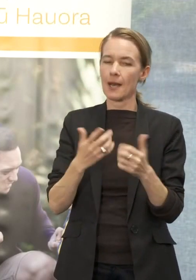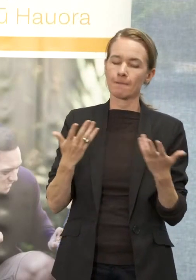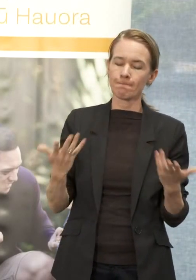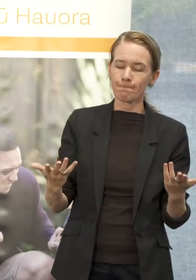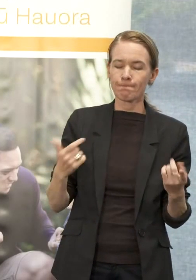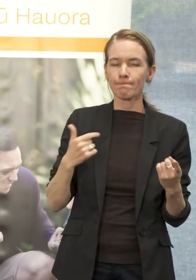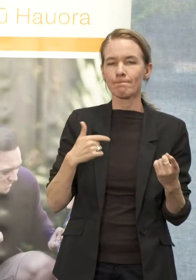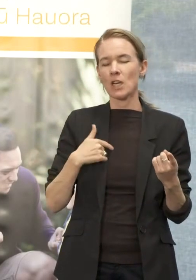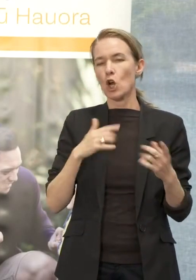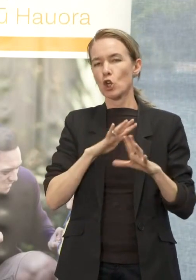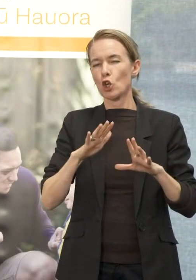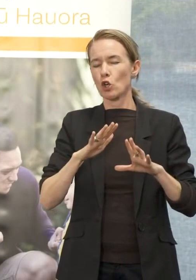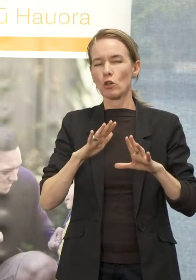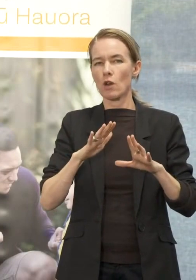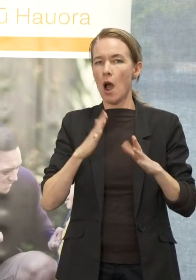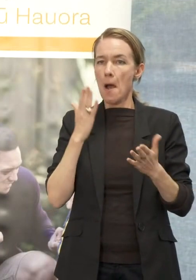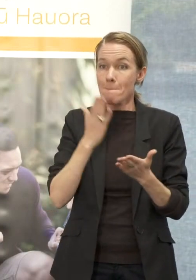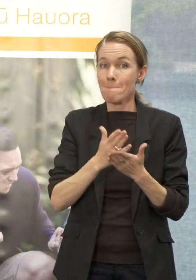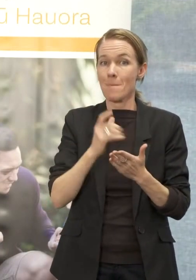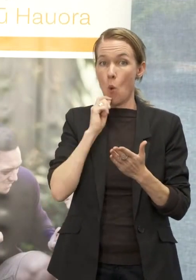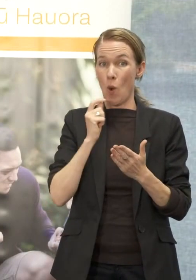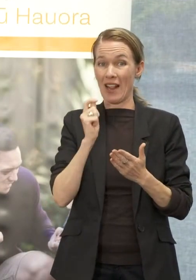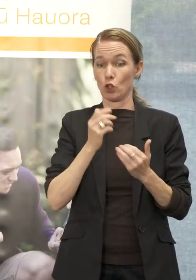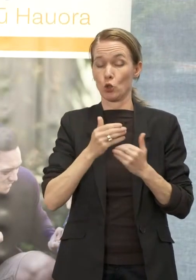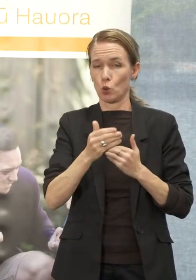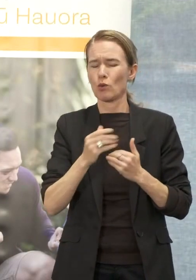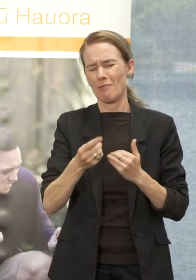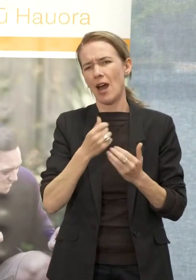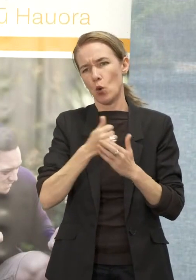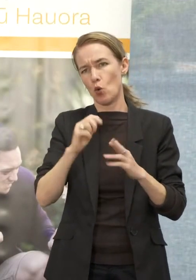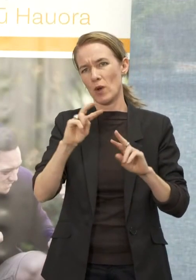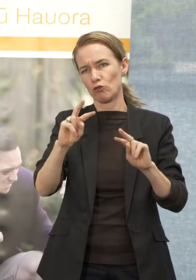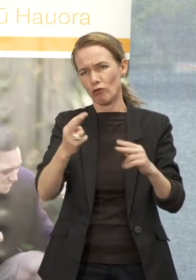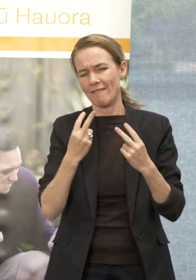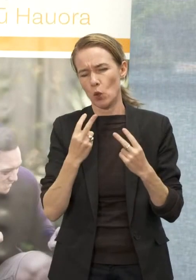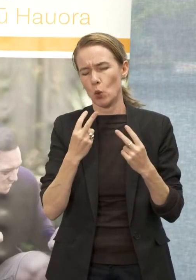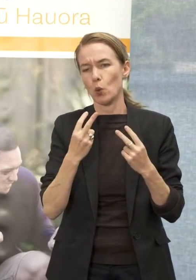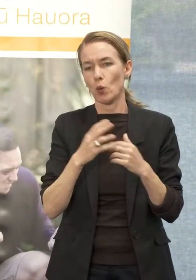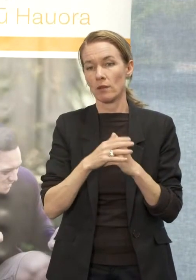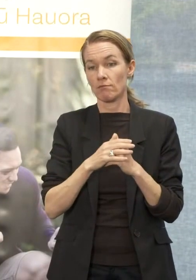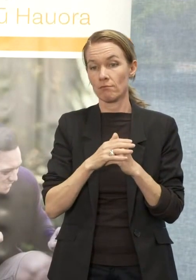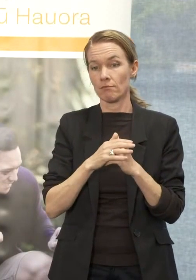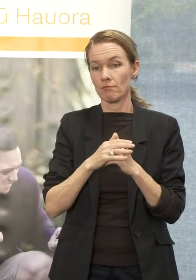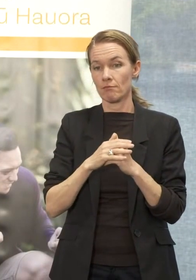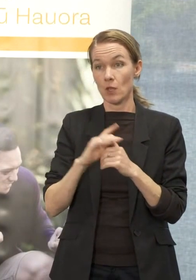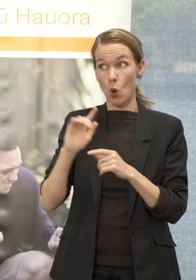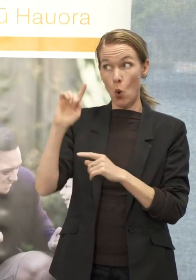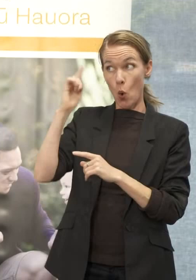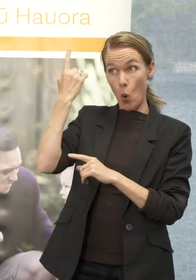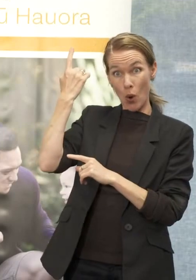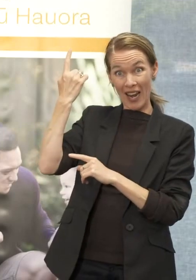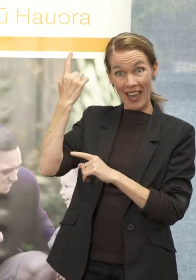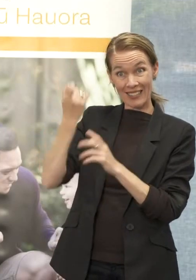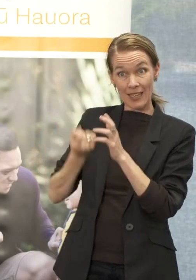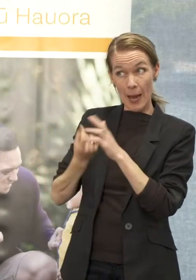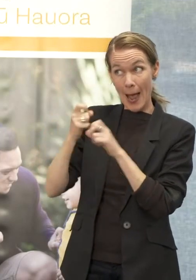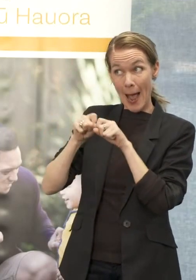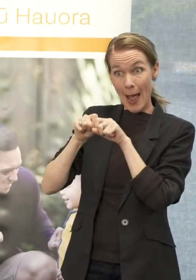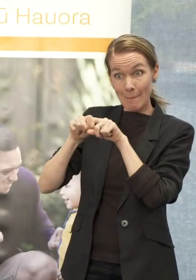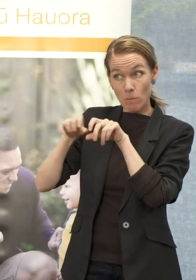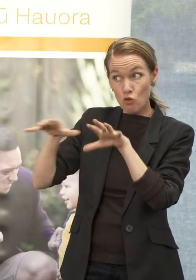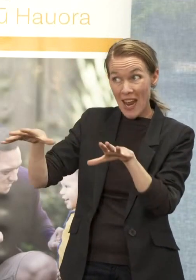with both the Auckland outbreak and also the response to this cluster is we've got a very good system at the moment. We have